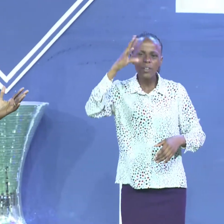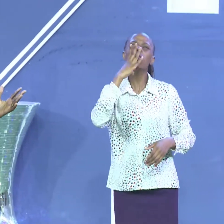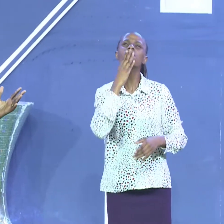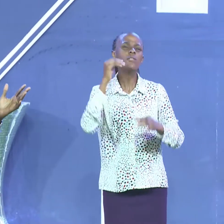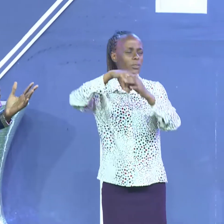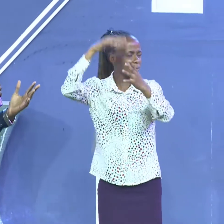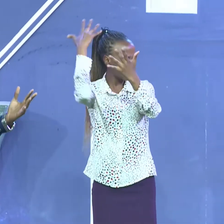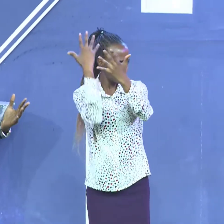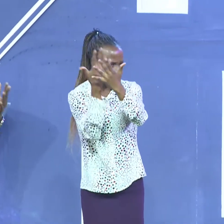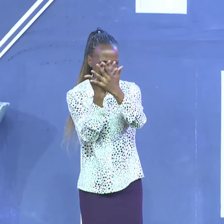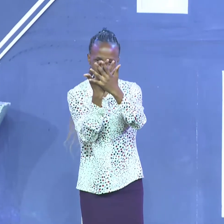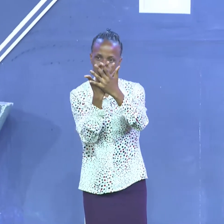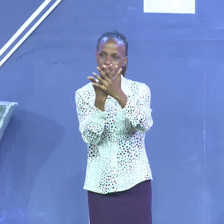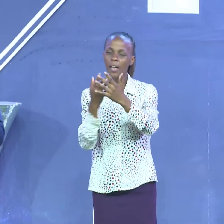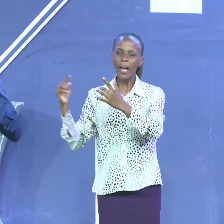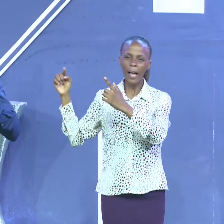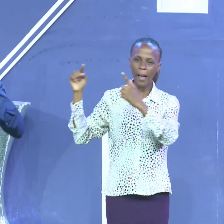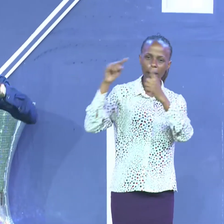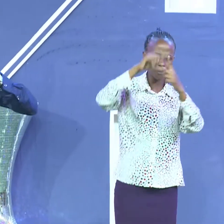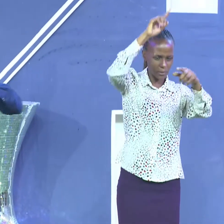Jehoiakim was in a prison.